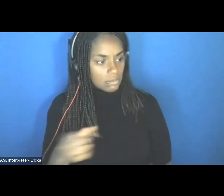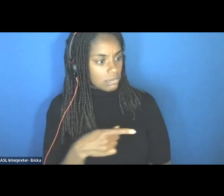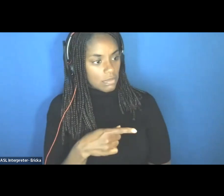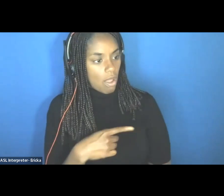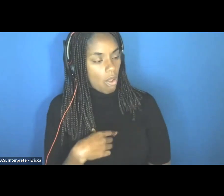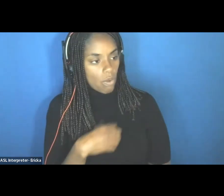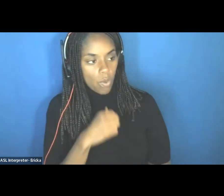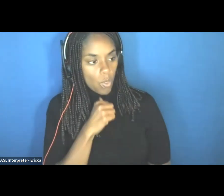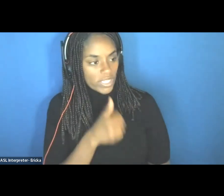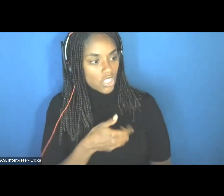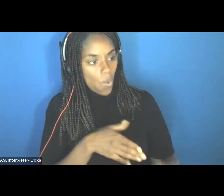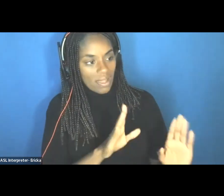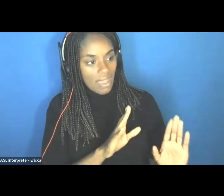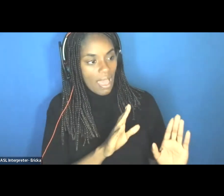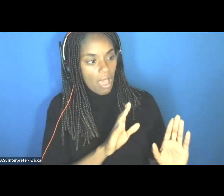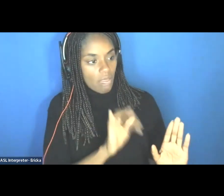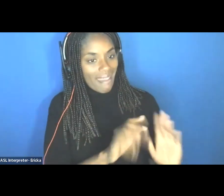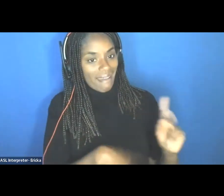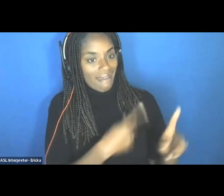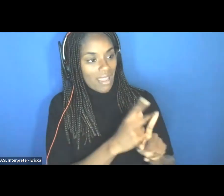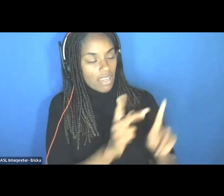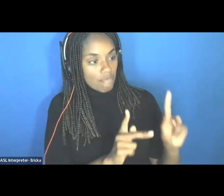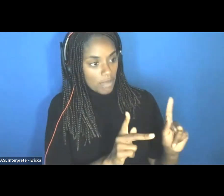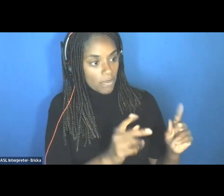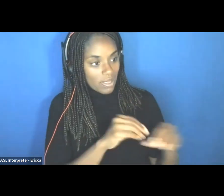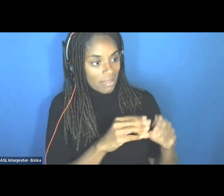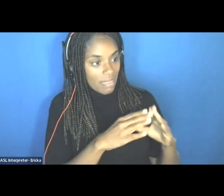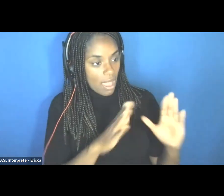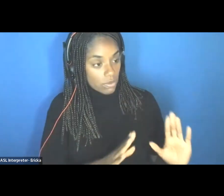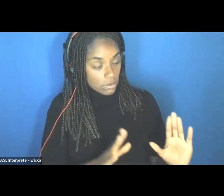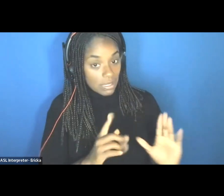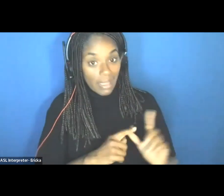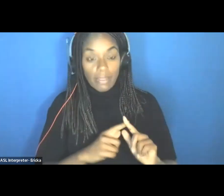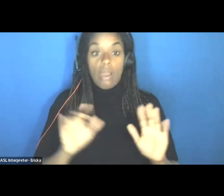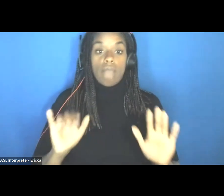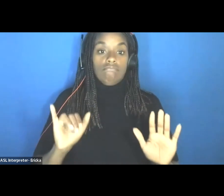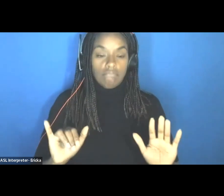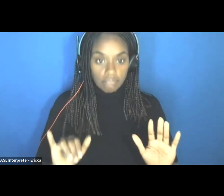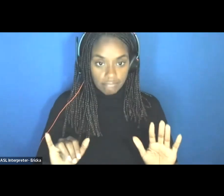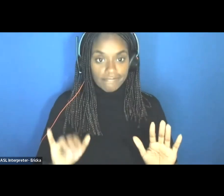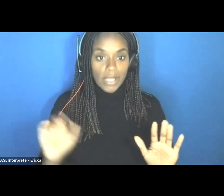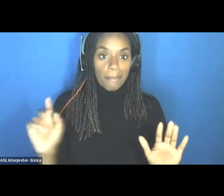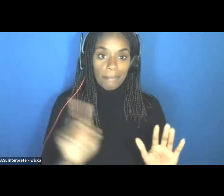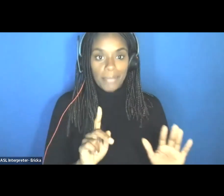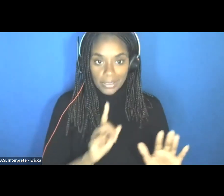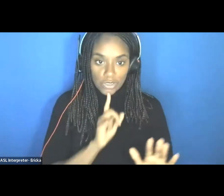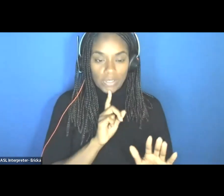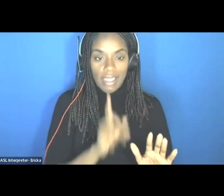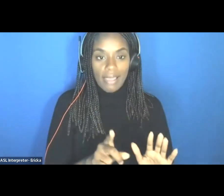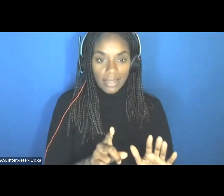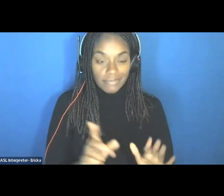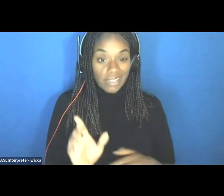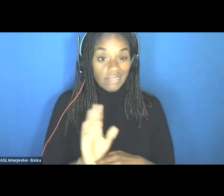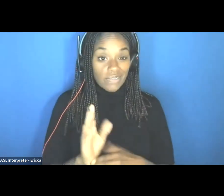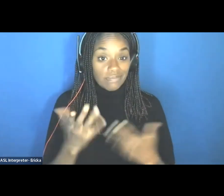house," brought him back to reality, and the video ended there. And then again, so for our CILS and